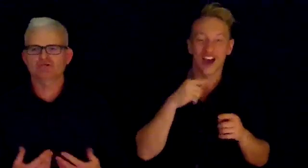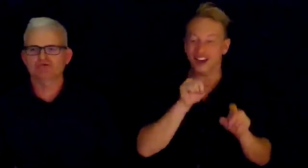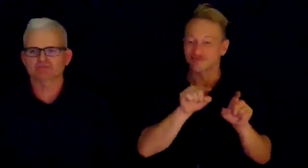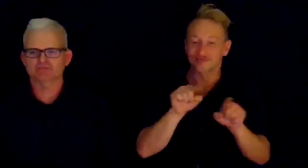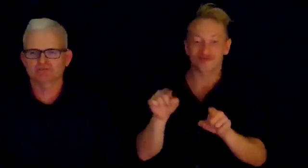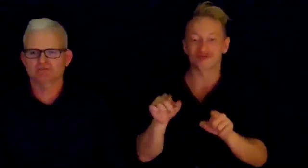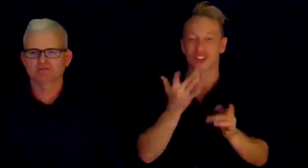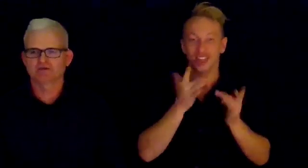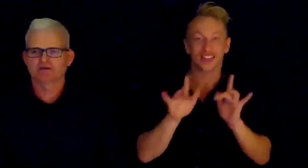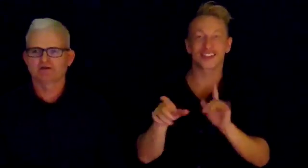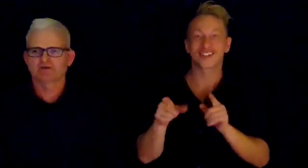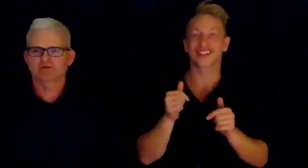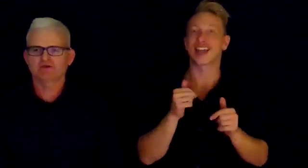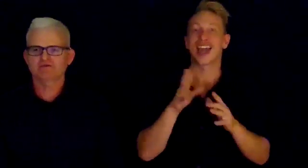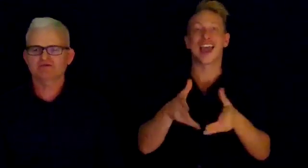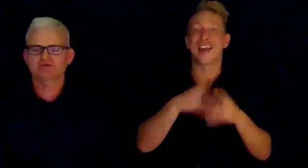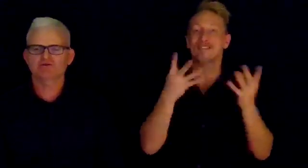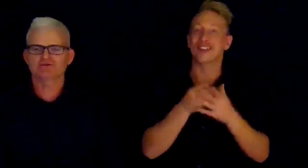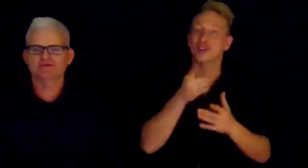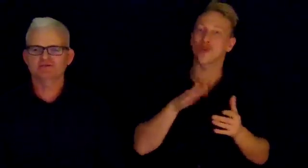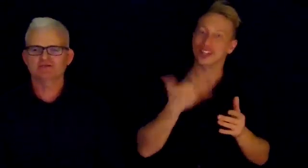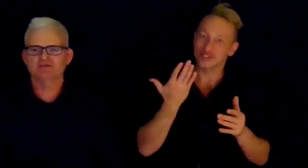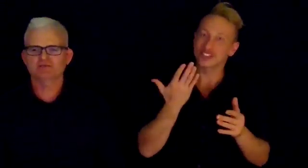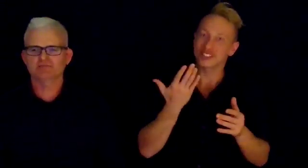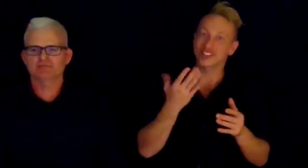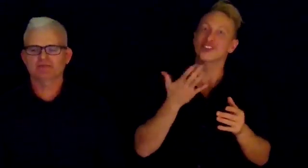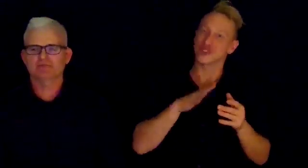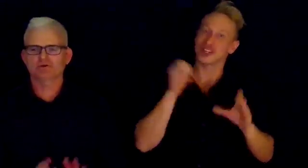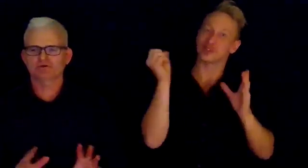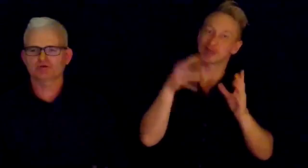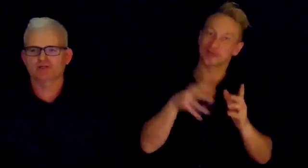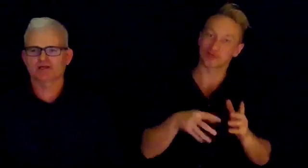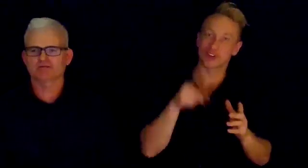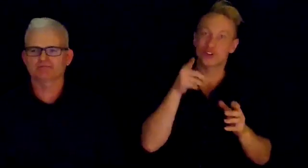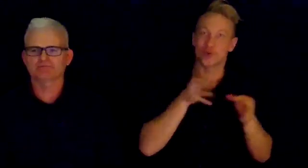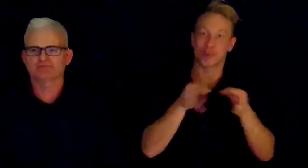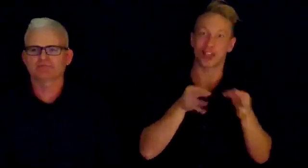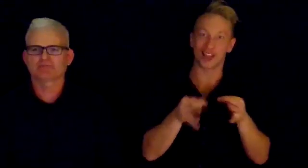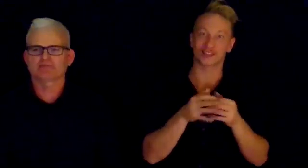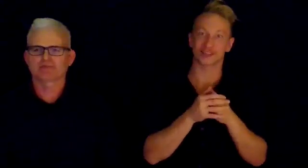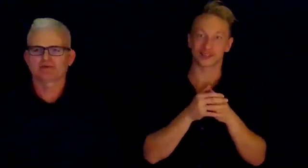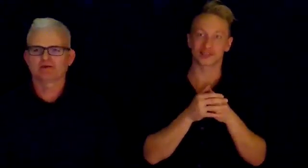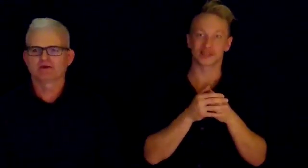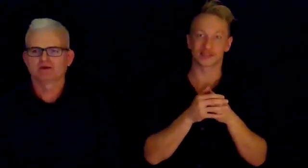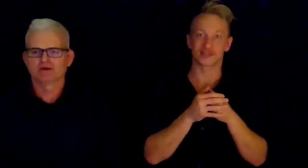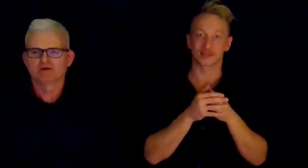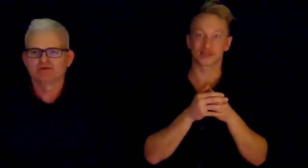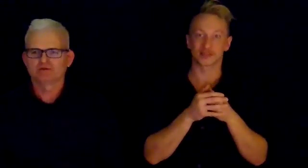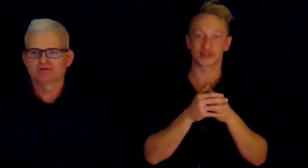that's in your interest. So these are the sorts of things you need to put on your plan.